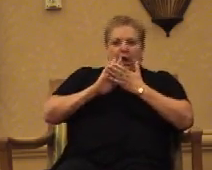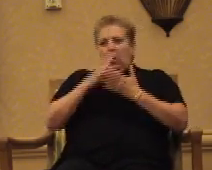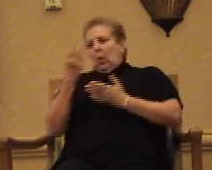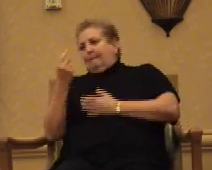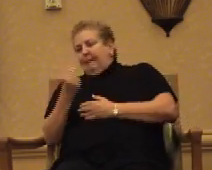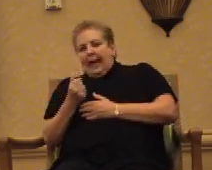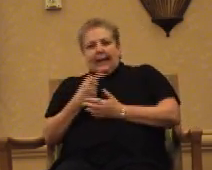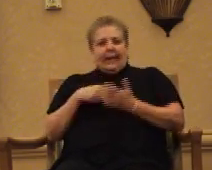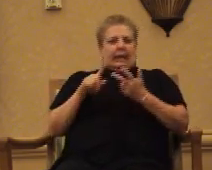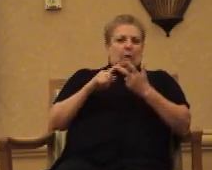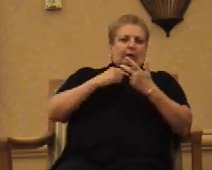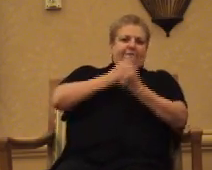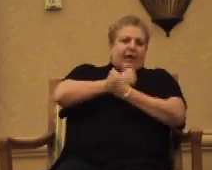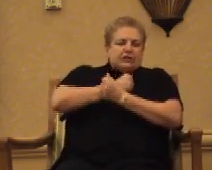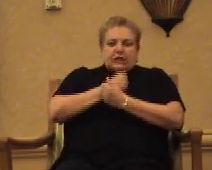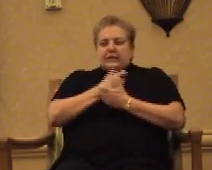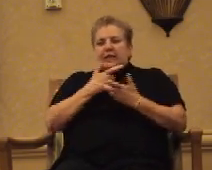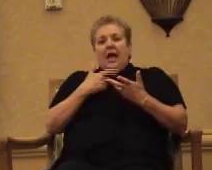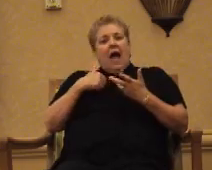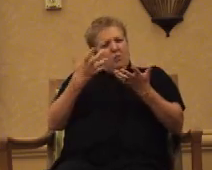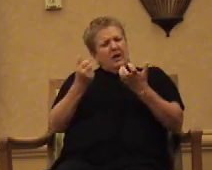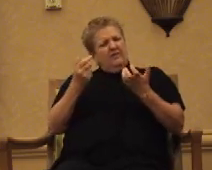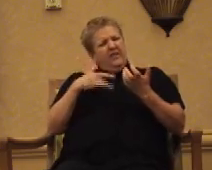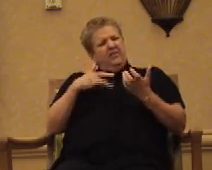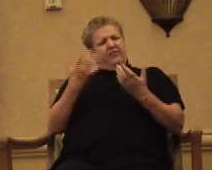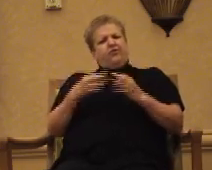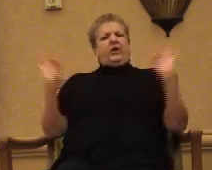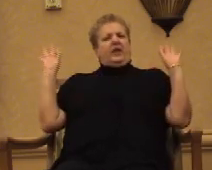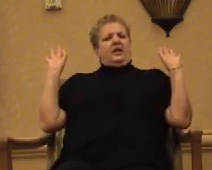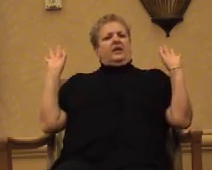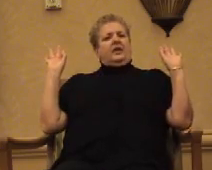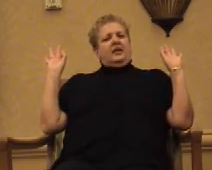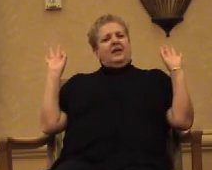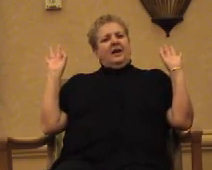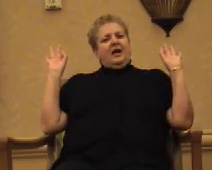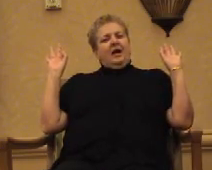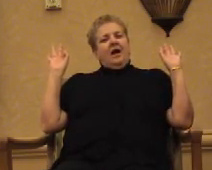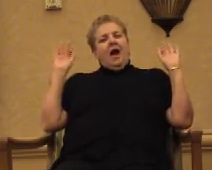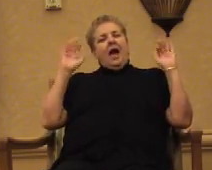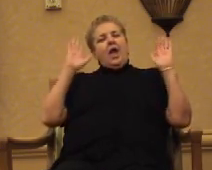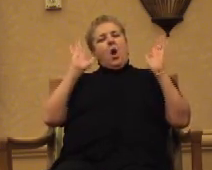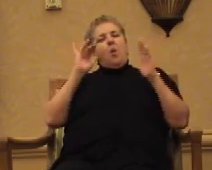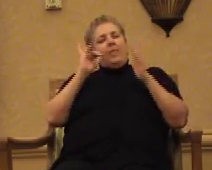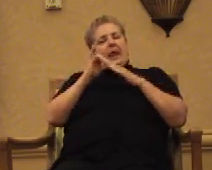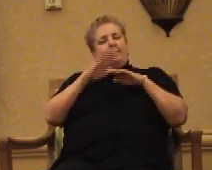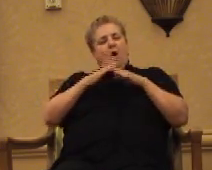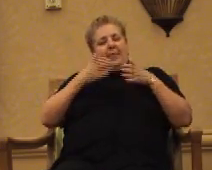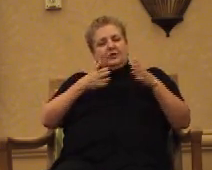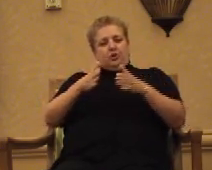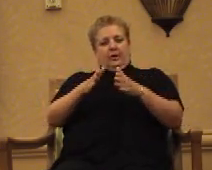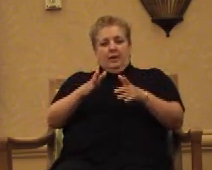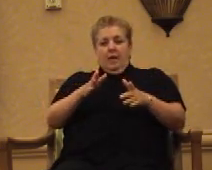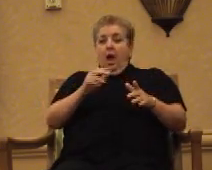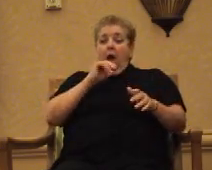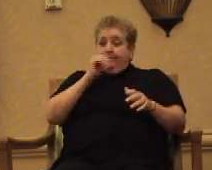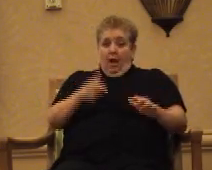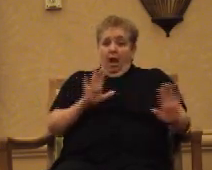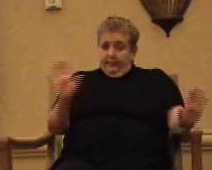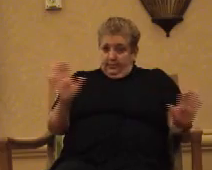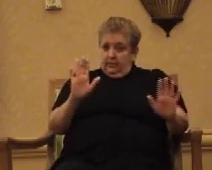or affection. I want to be free. That's the journey I hope I'm on. I am far from it. I am appalled at my recovery. That's okay,